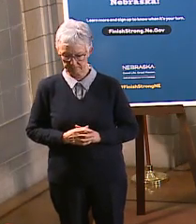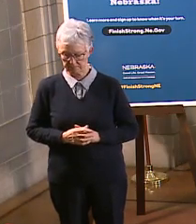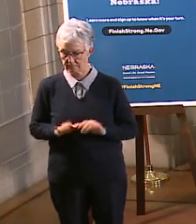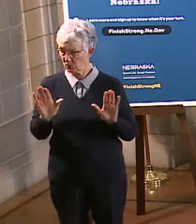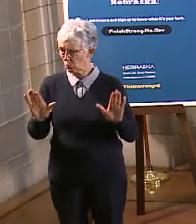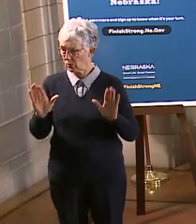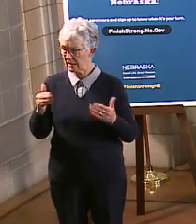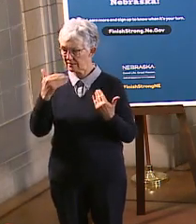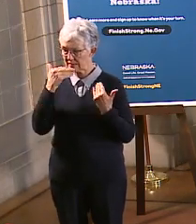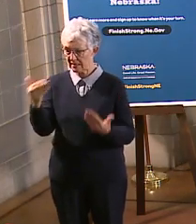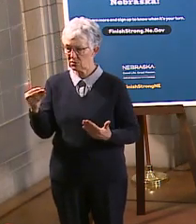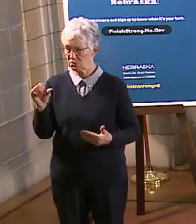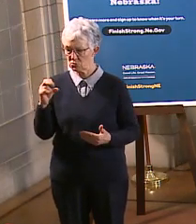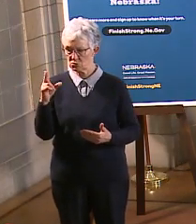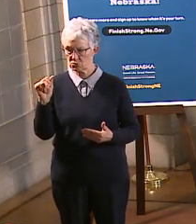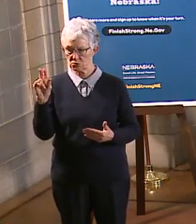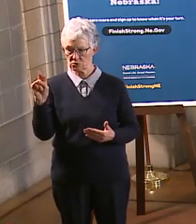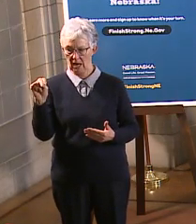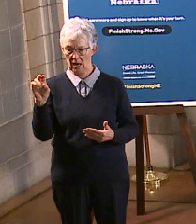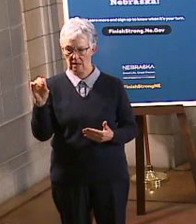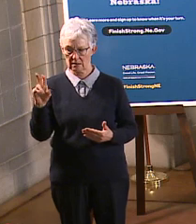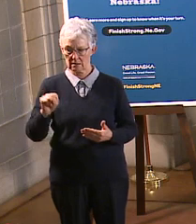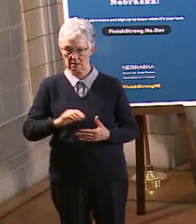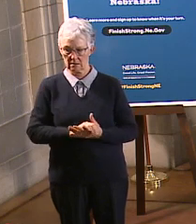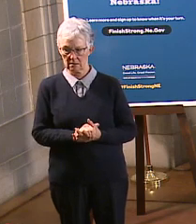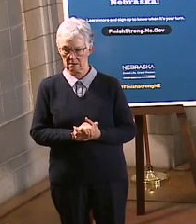Great, thank you very much, Shannon.